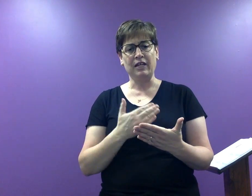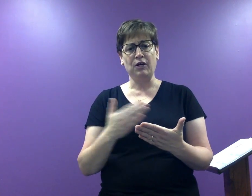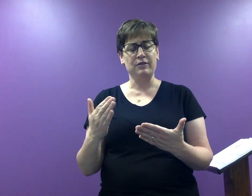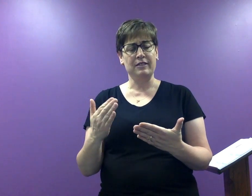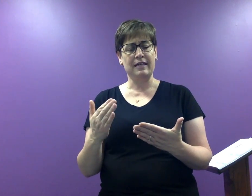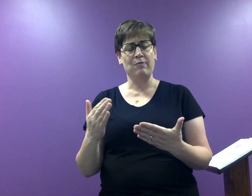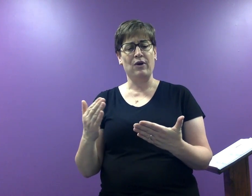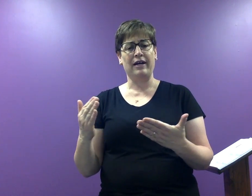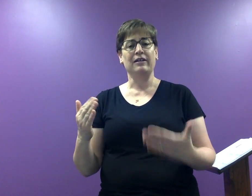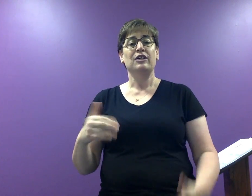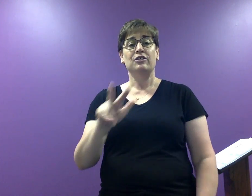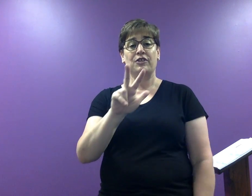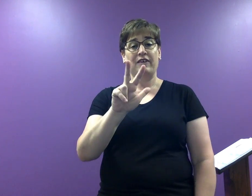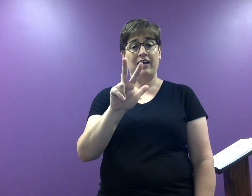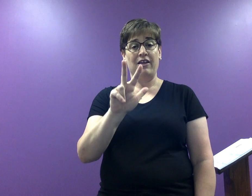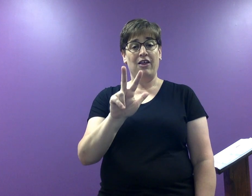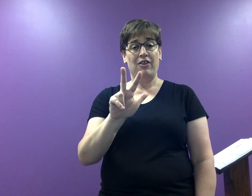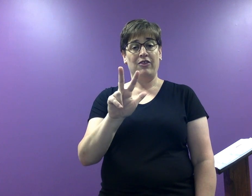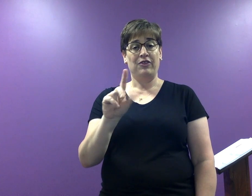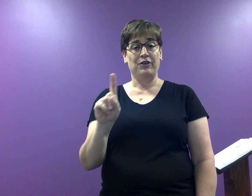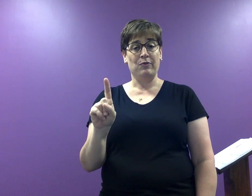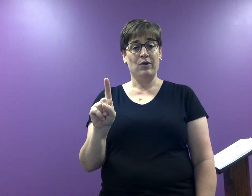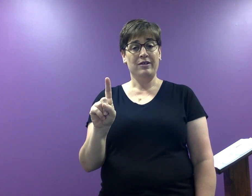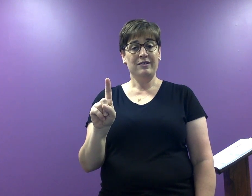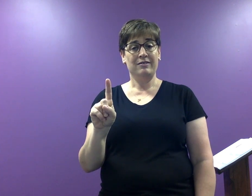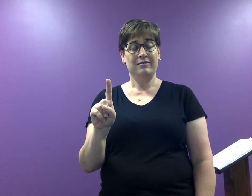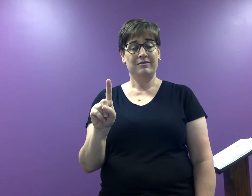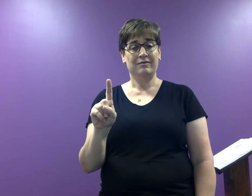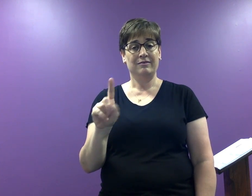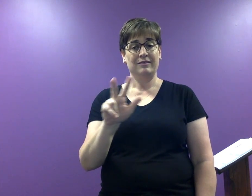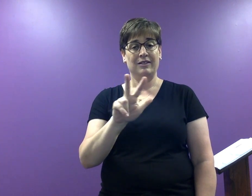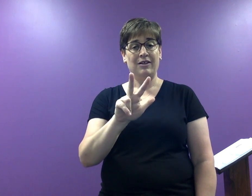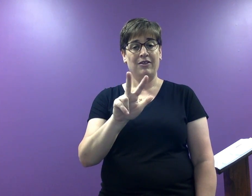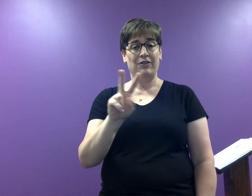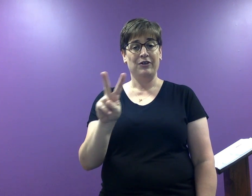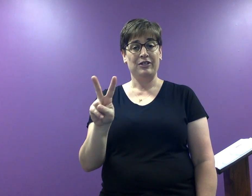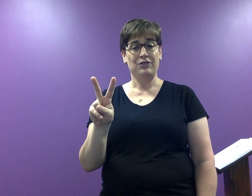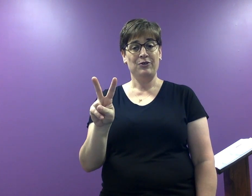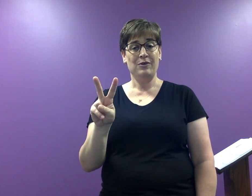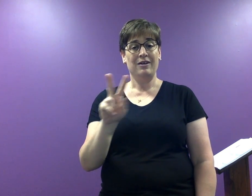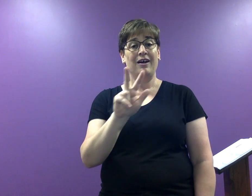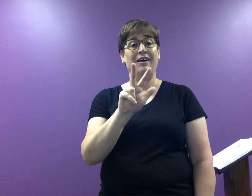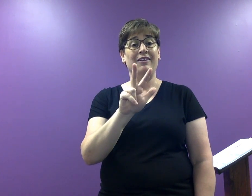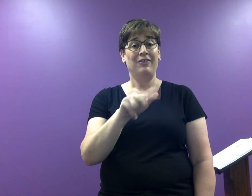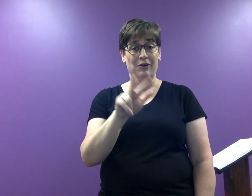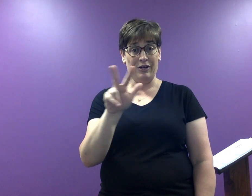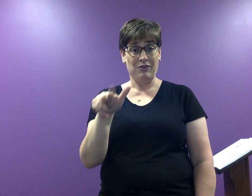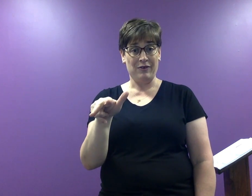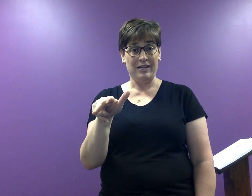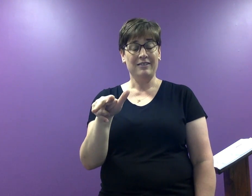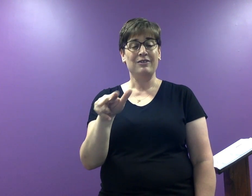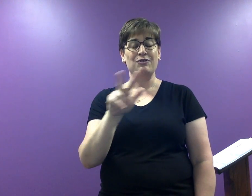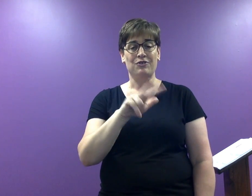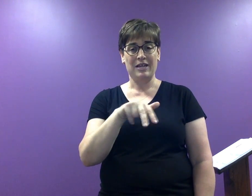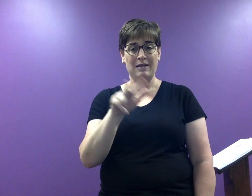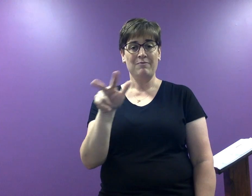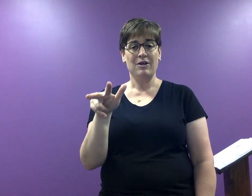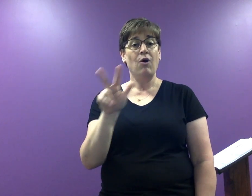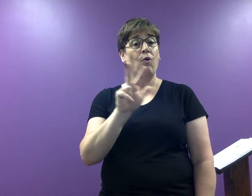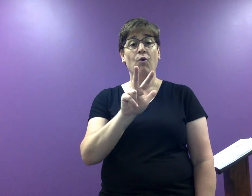goes the same way. So you've got 31, 32, 33, there's your same, or you can